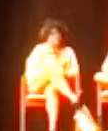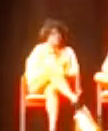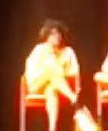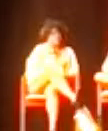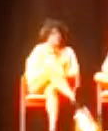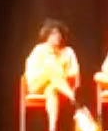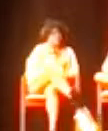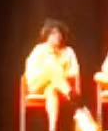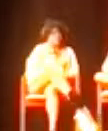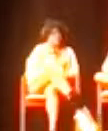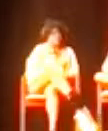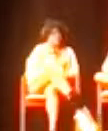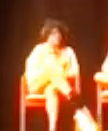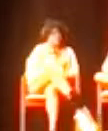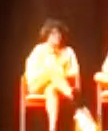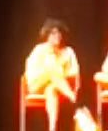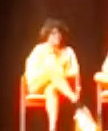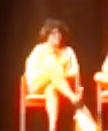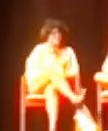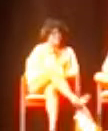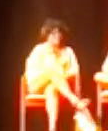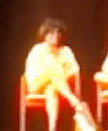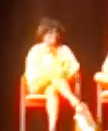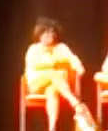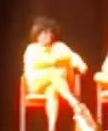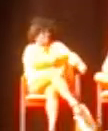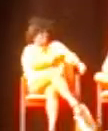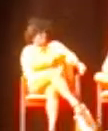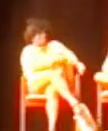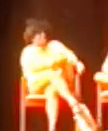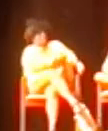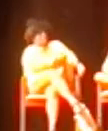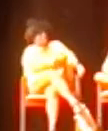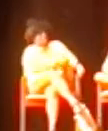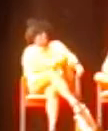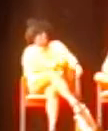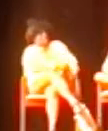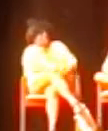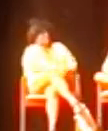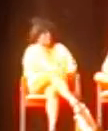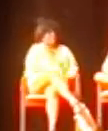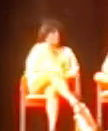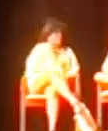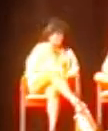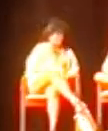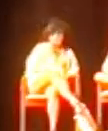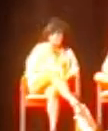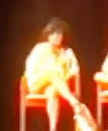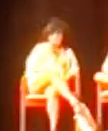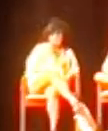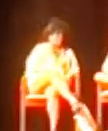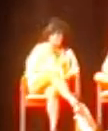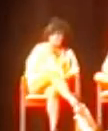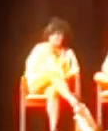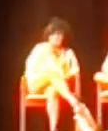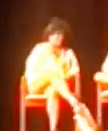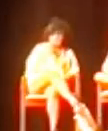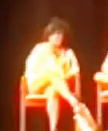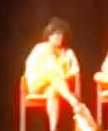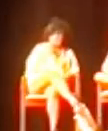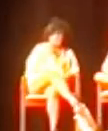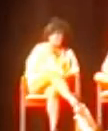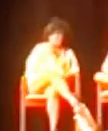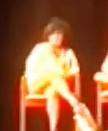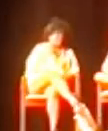all come together. It just sends the message. The last thing I'll share about navigating is that I'm starting to continue, and we've